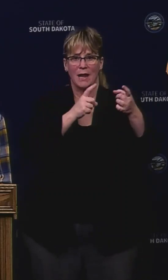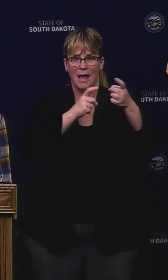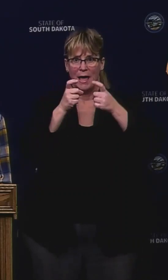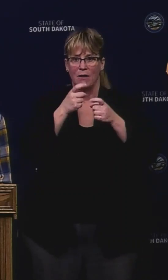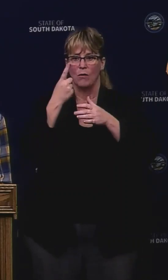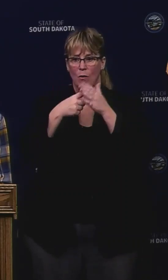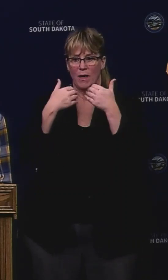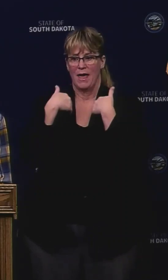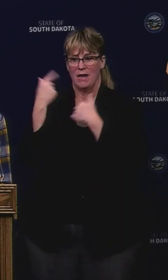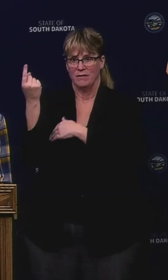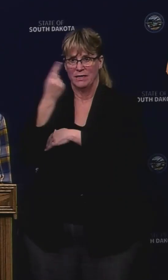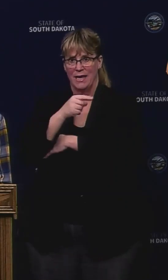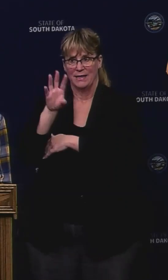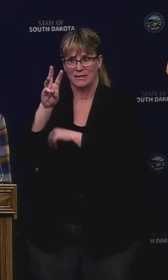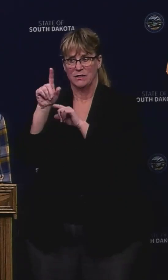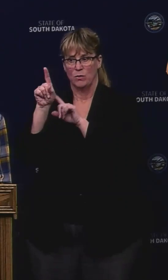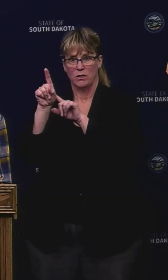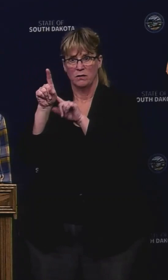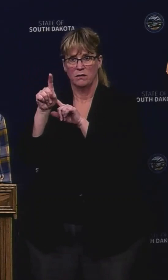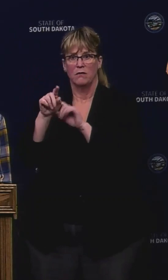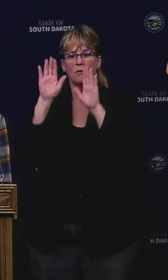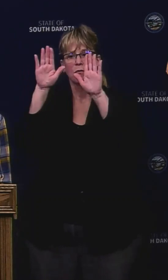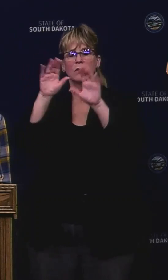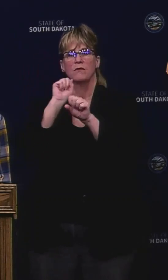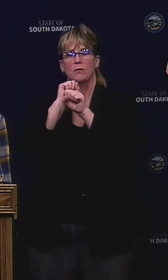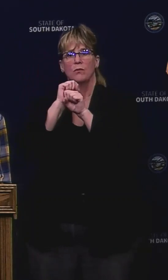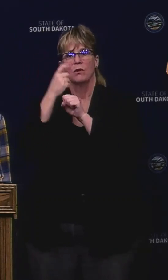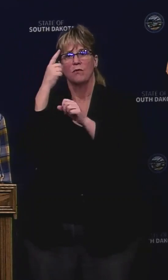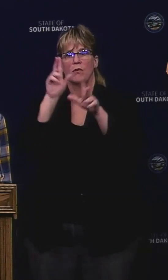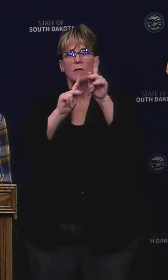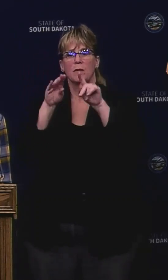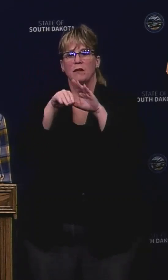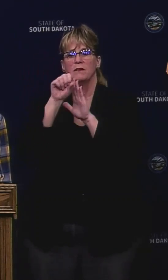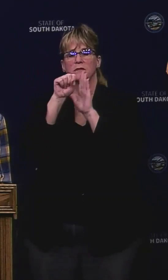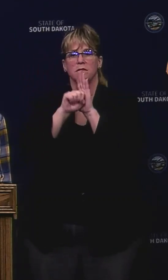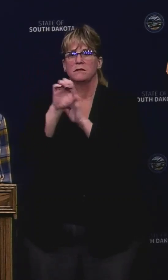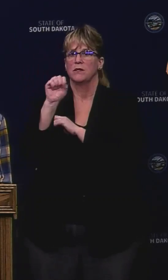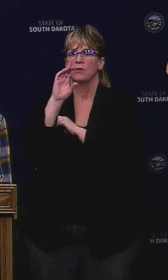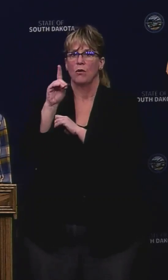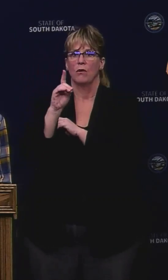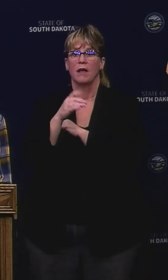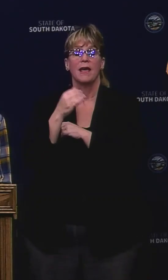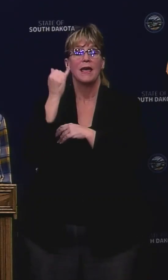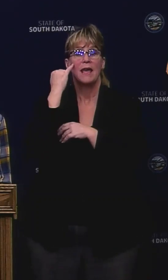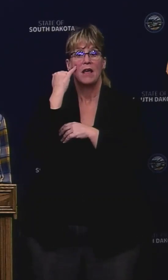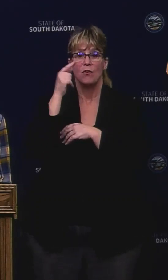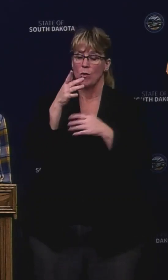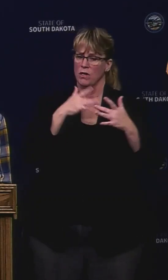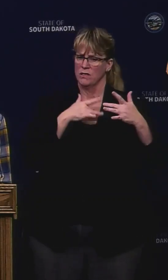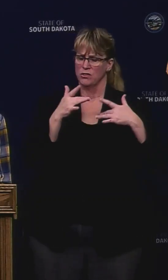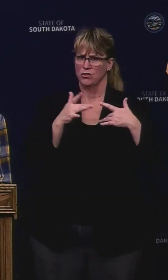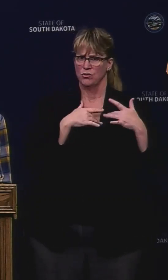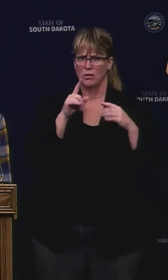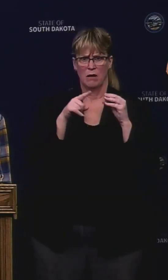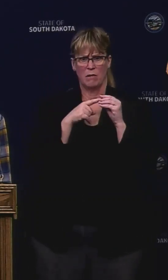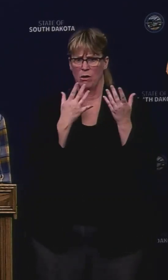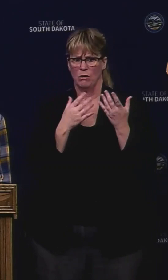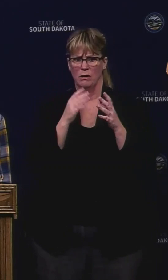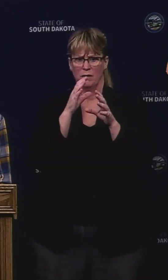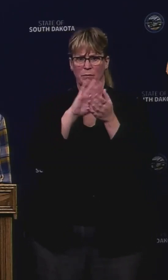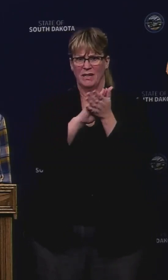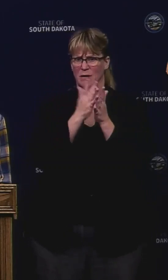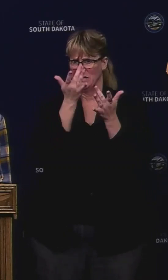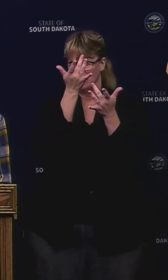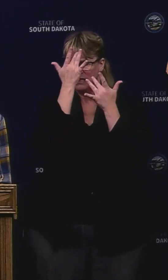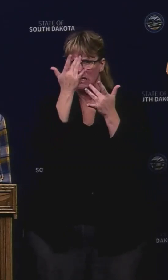have today because of the great work of so many of the people in the state of South Dakota. If you are concerned about getting